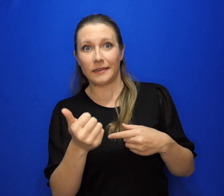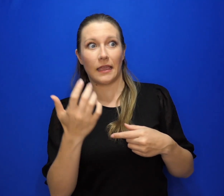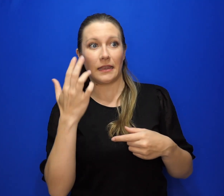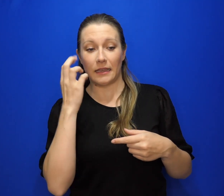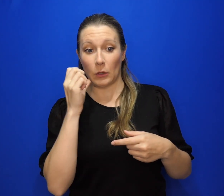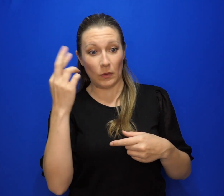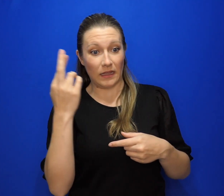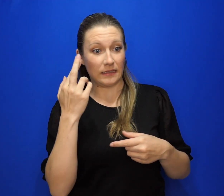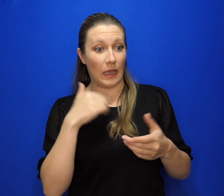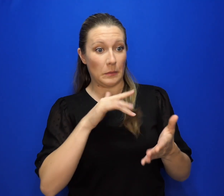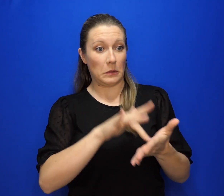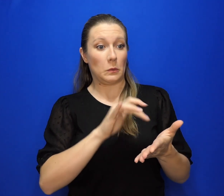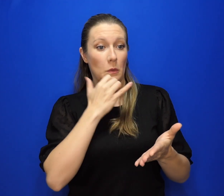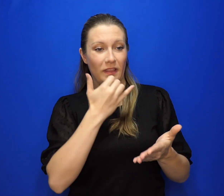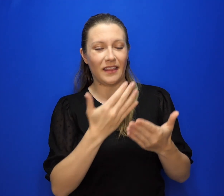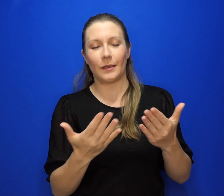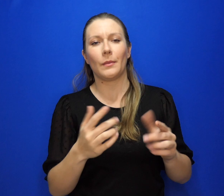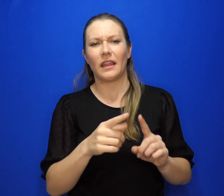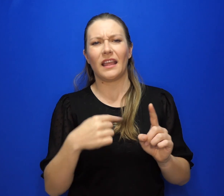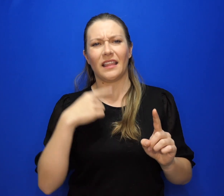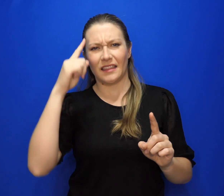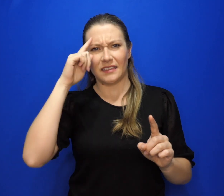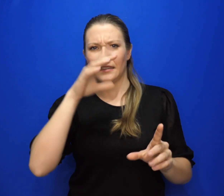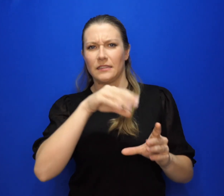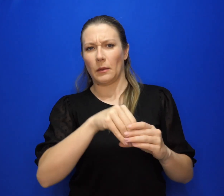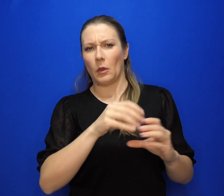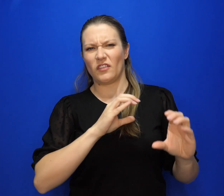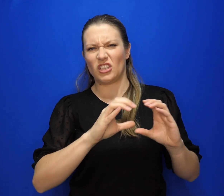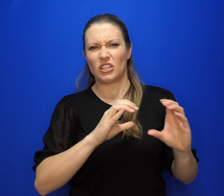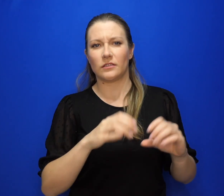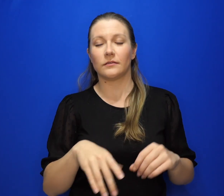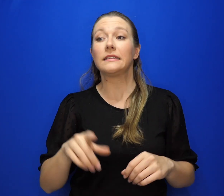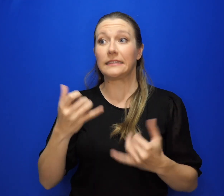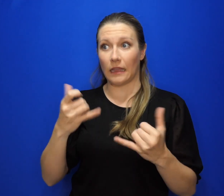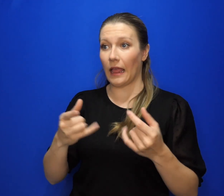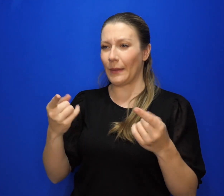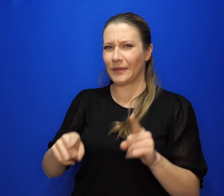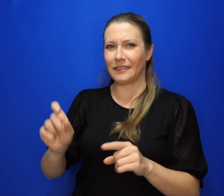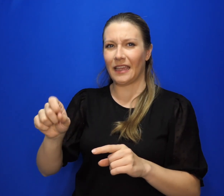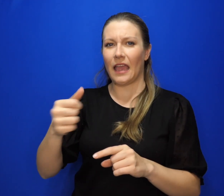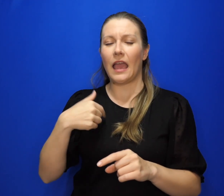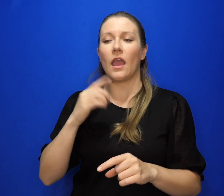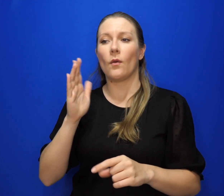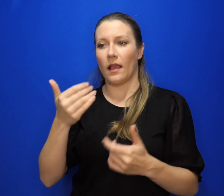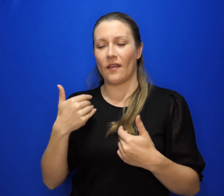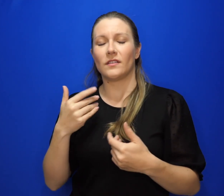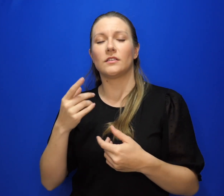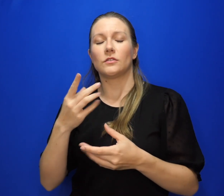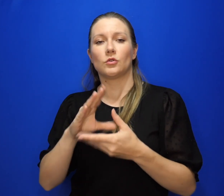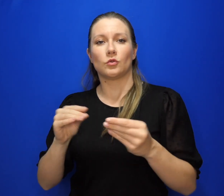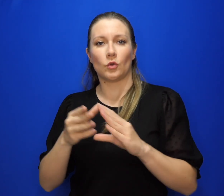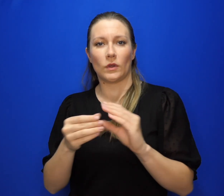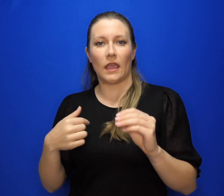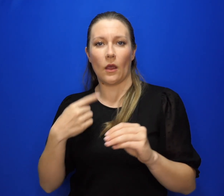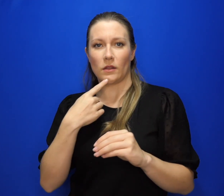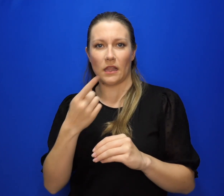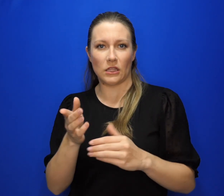think it's part of the same It still happens. Also, I have a story that I'll tell during this that will, I didn't know what I was going to just say